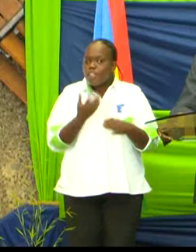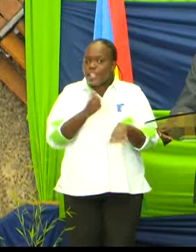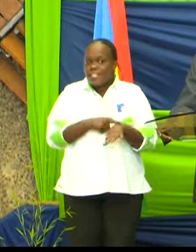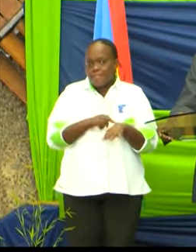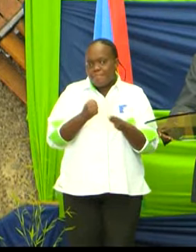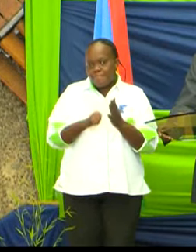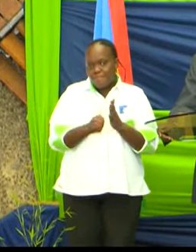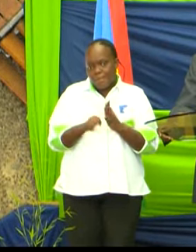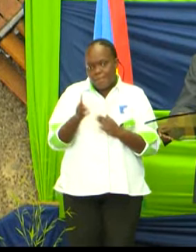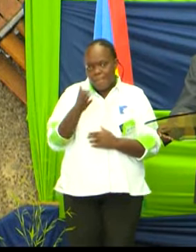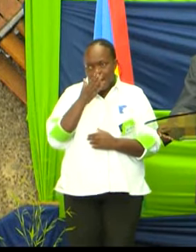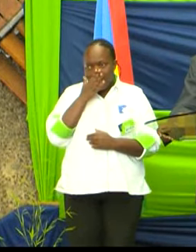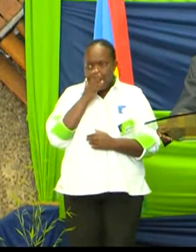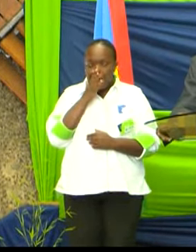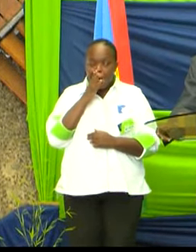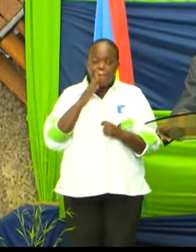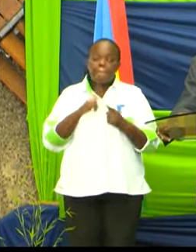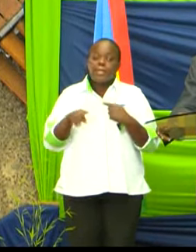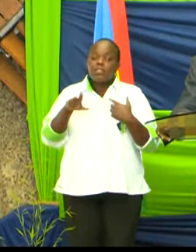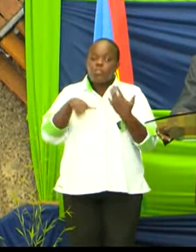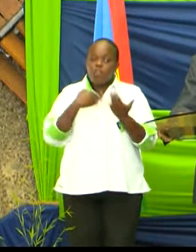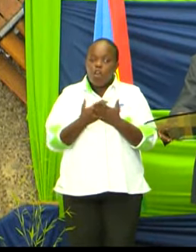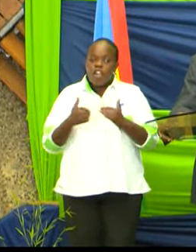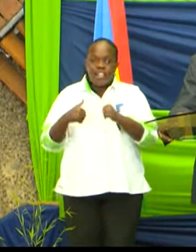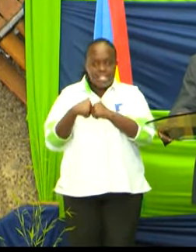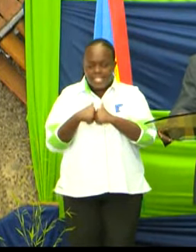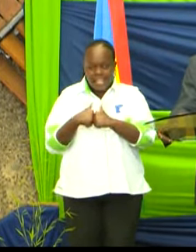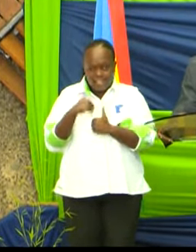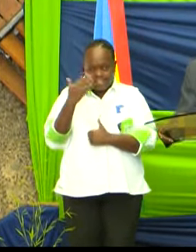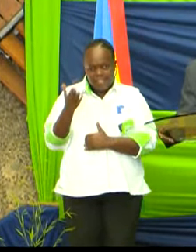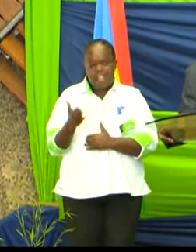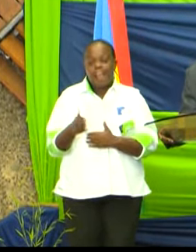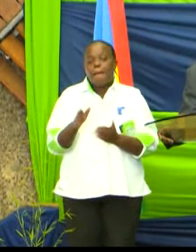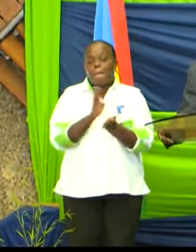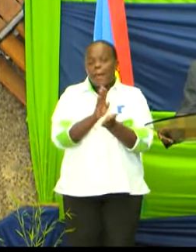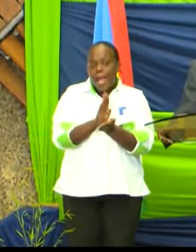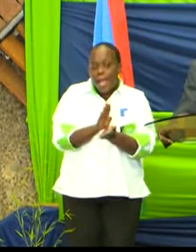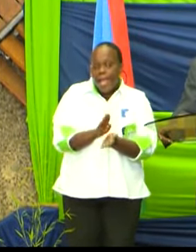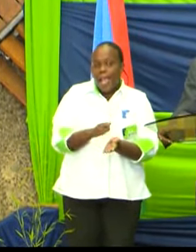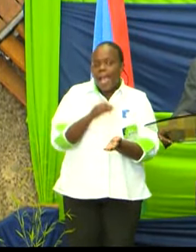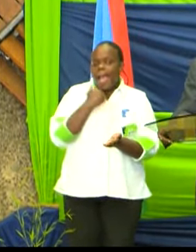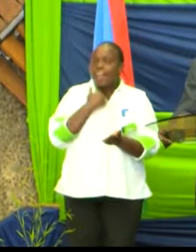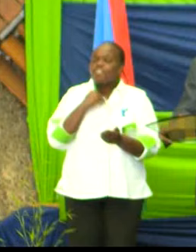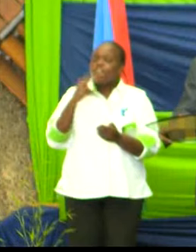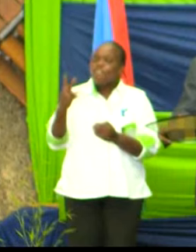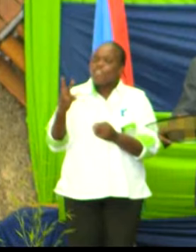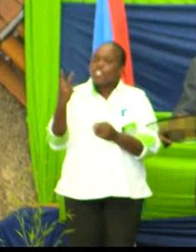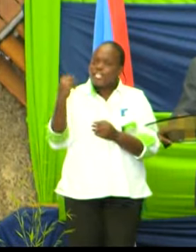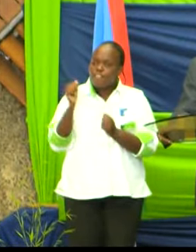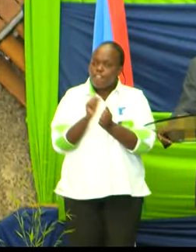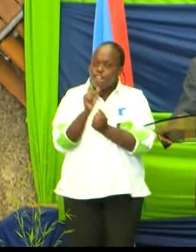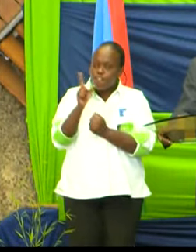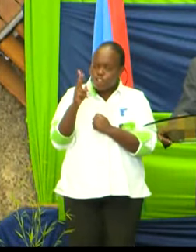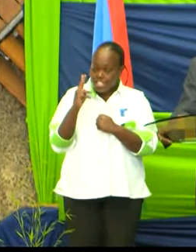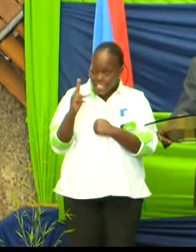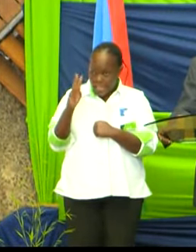rate. But despite all the above, the bank achieved a 14% growth